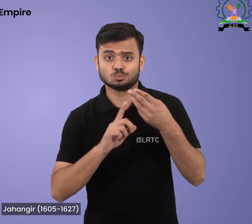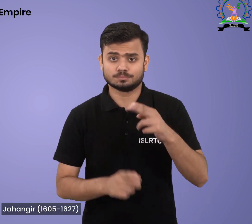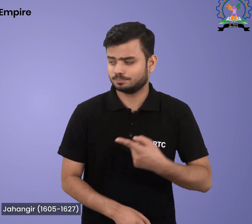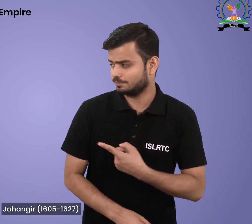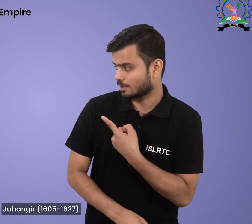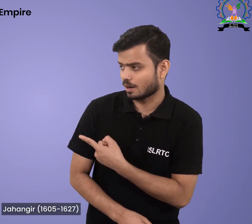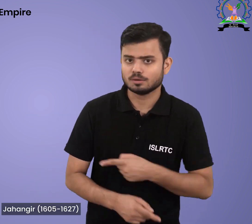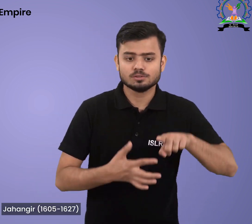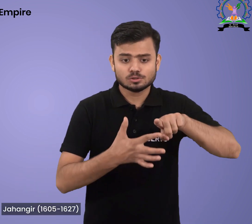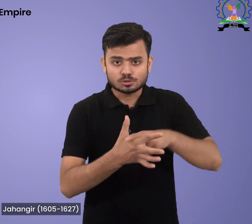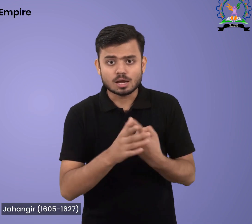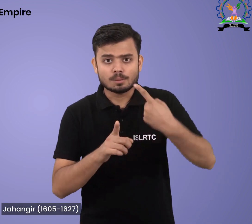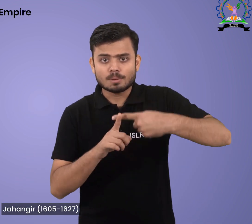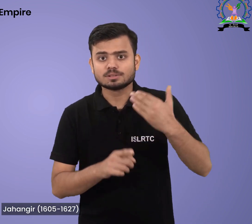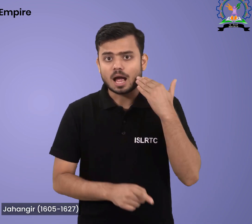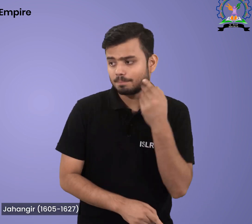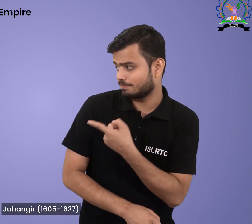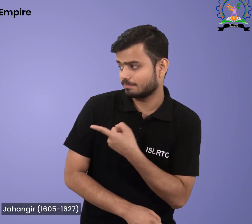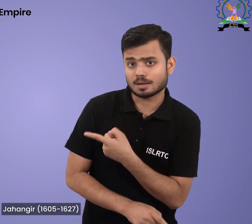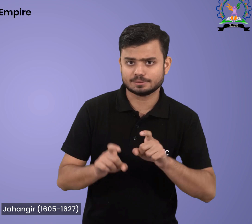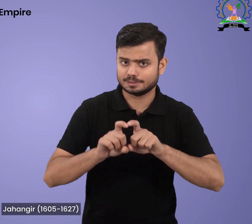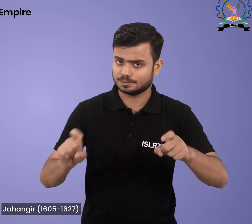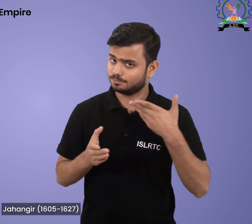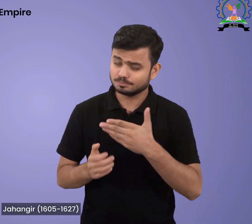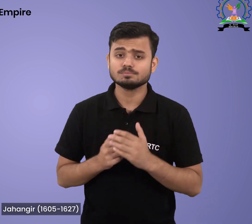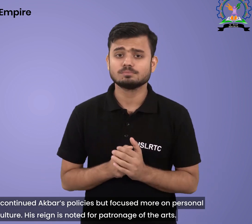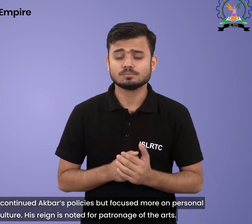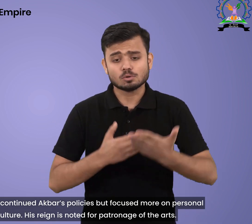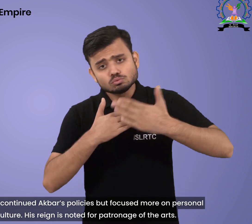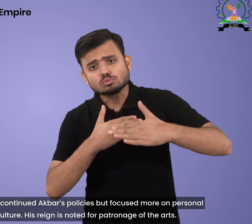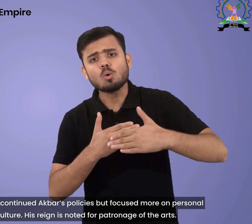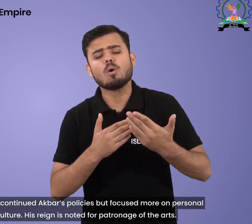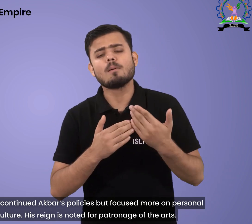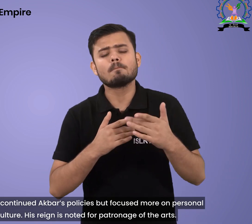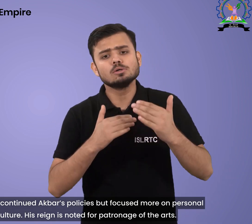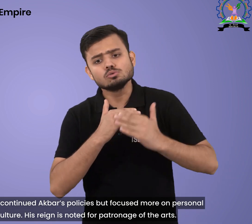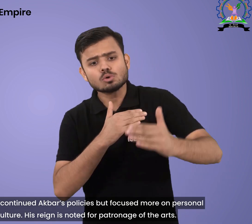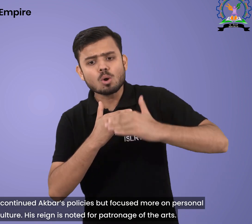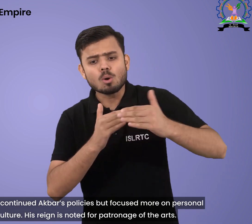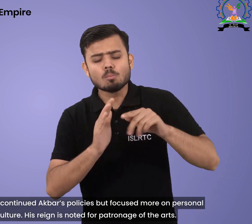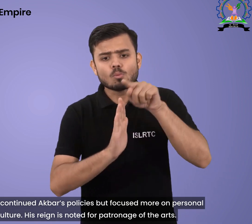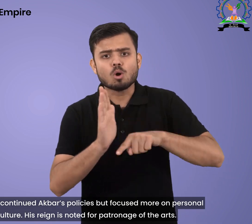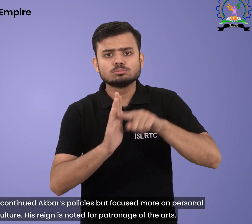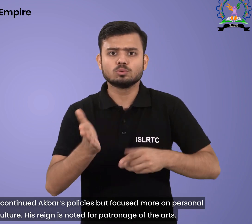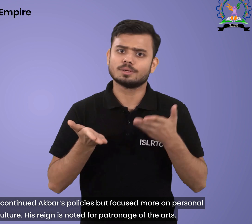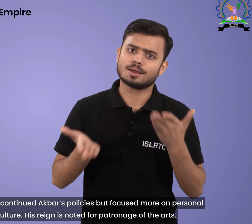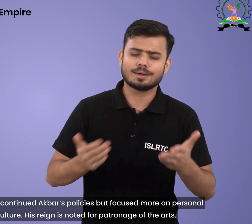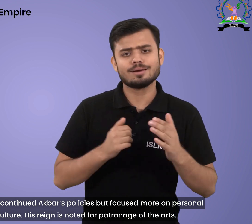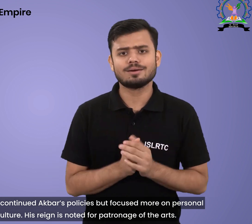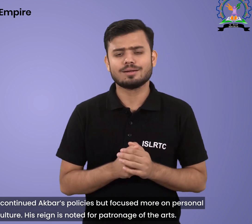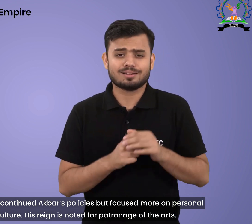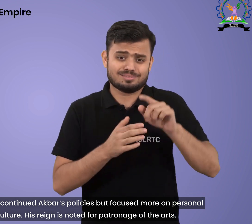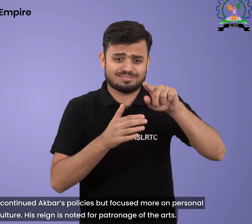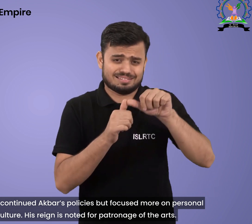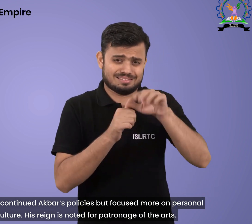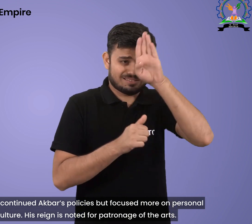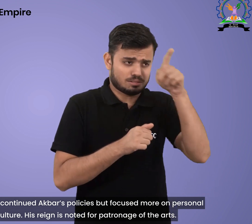Jahangir, 1605 to 1627. Continuation of policies. Jahangir continued Akbar's